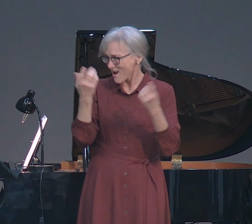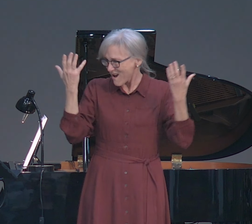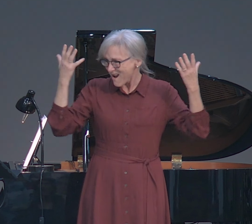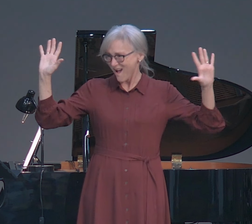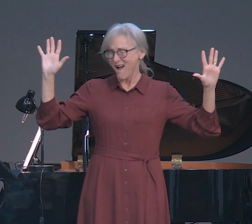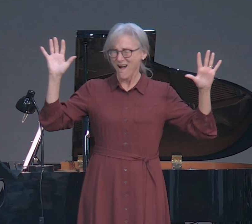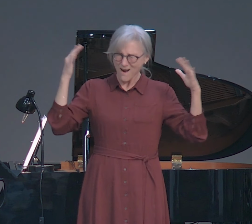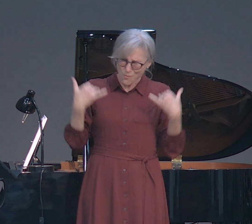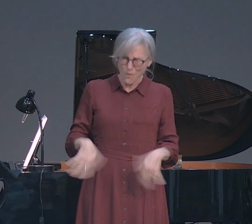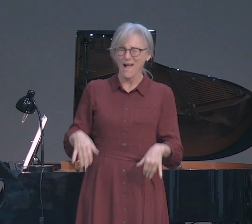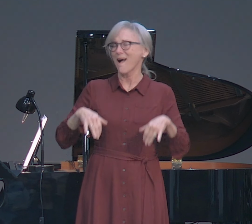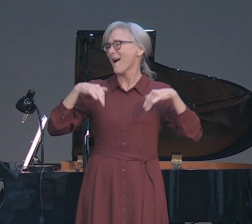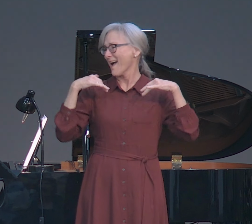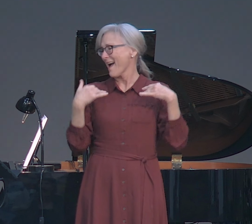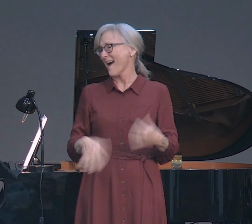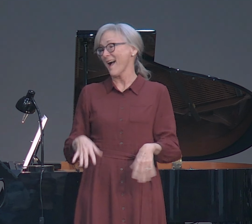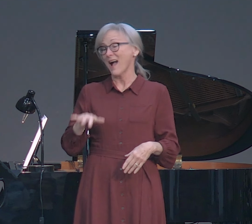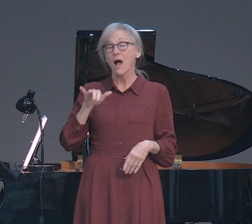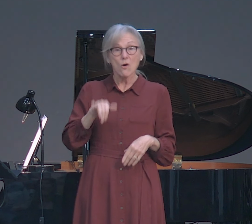justified, oh blessed thought.